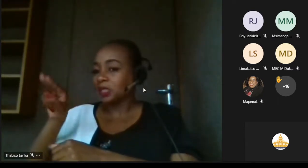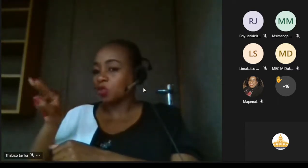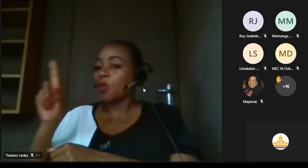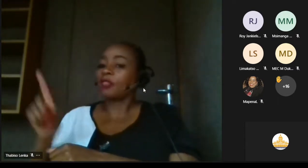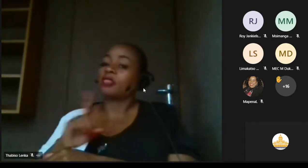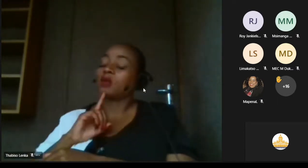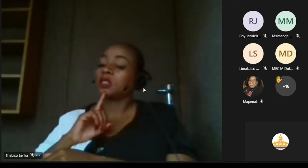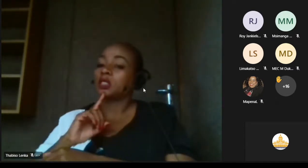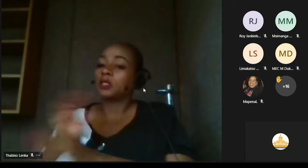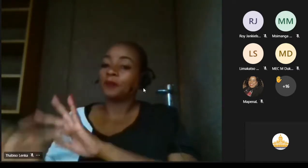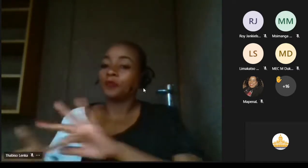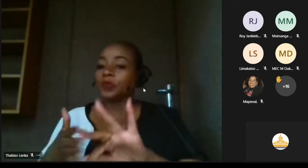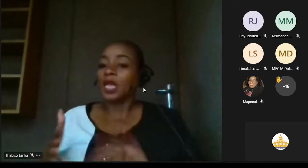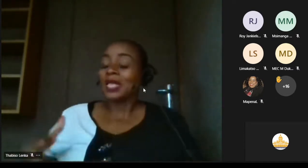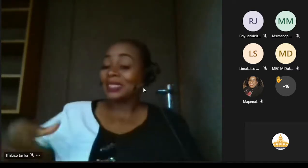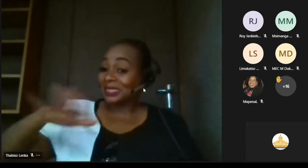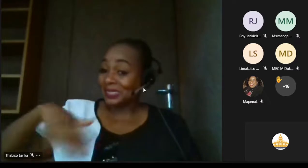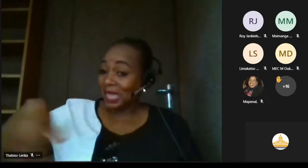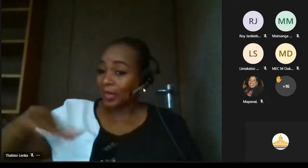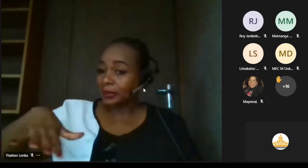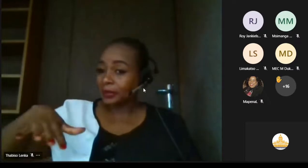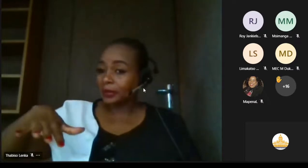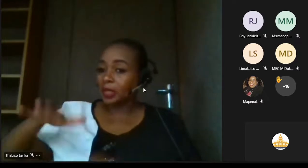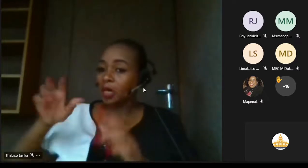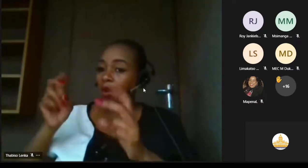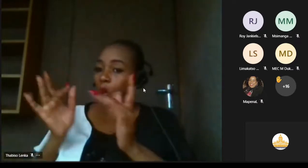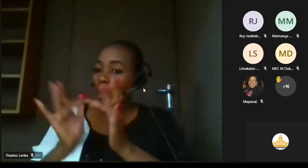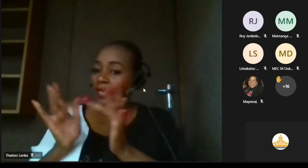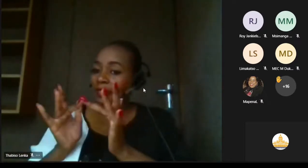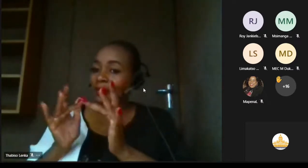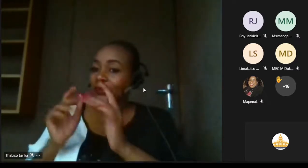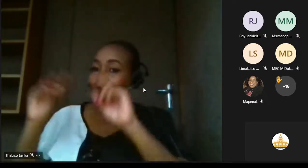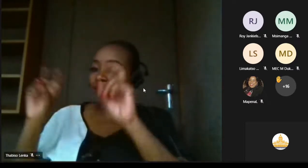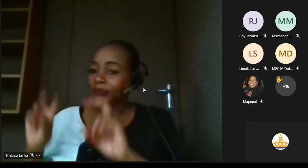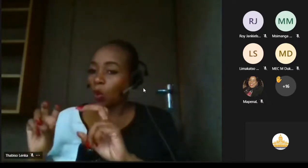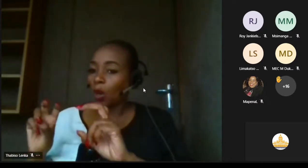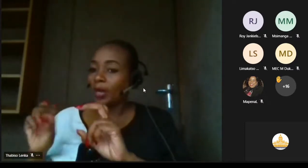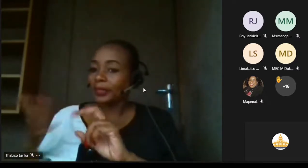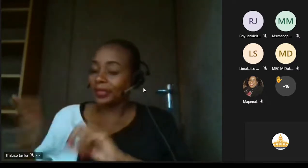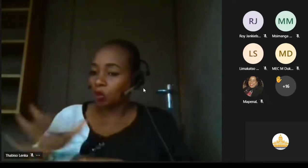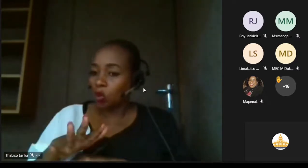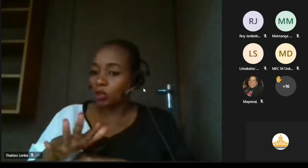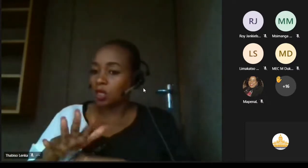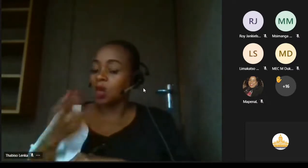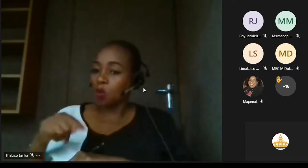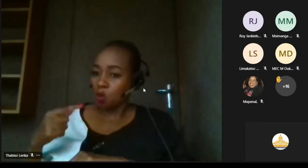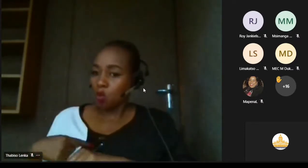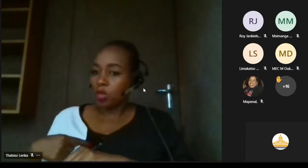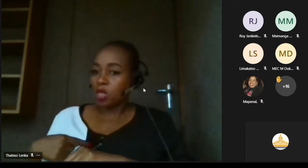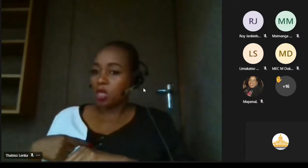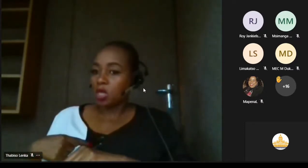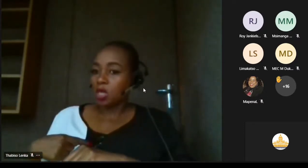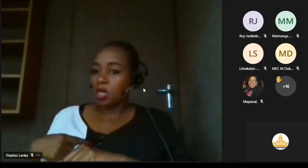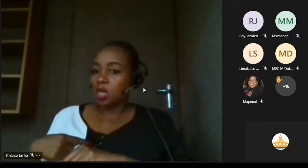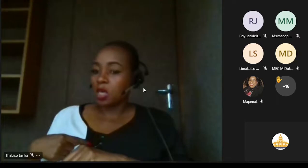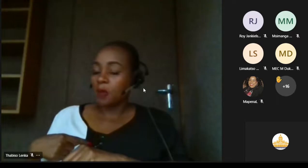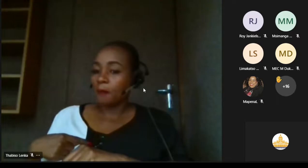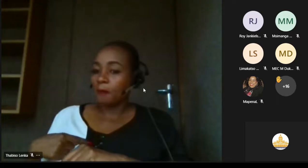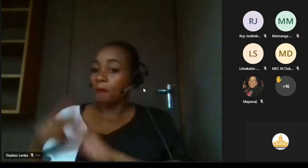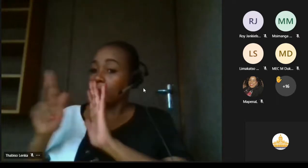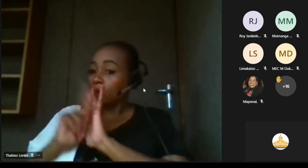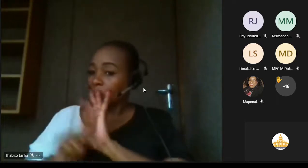54,062. New sites that were connected to basic and sanitation services as part of the integrated residential development